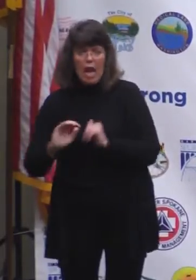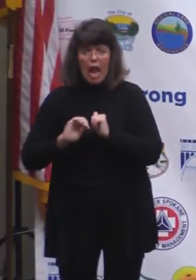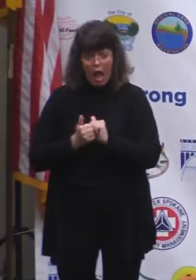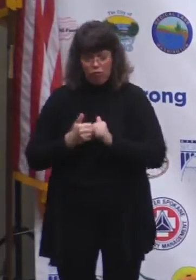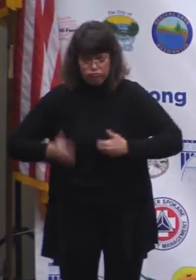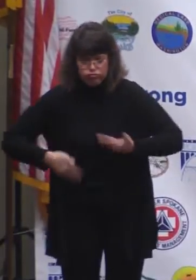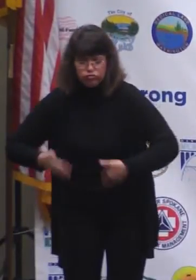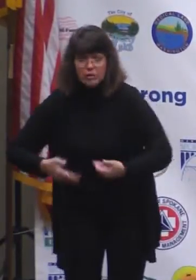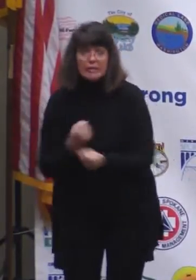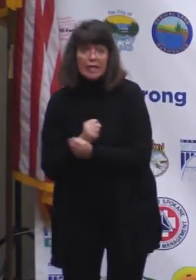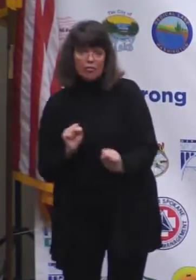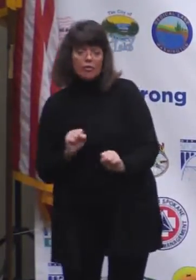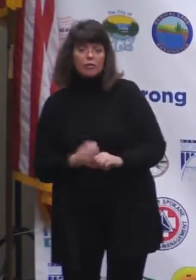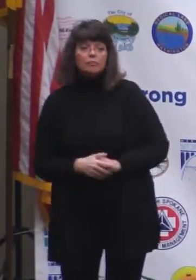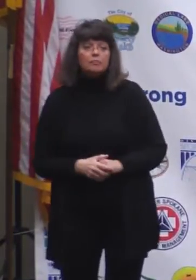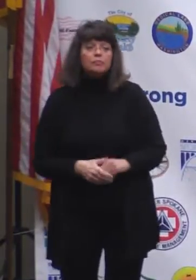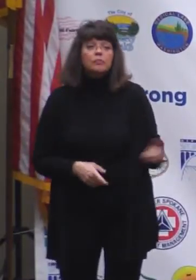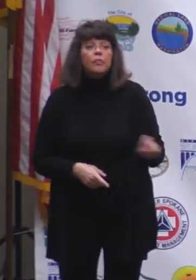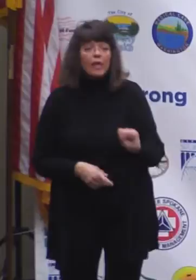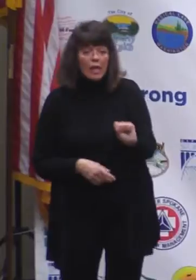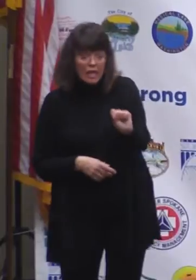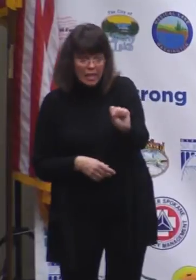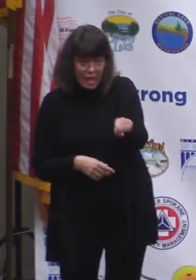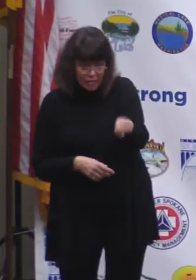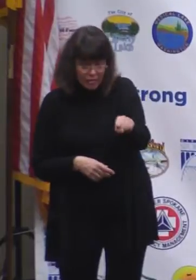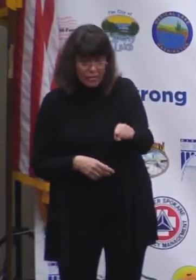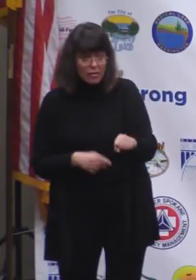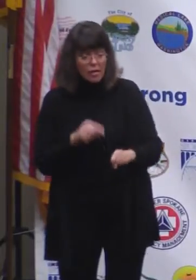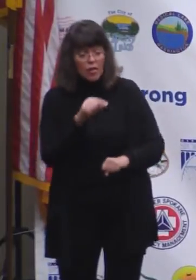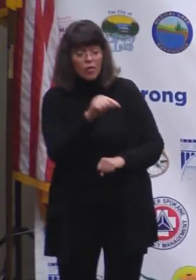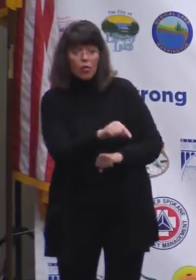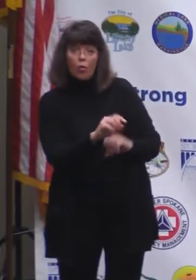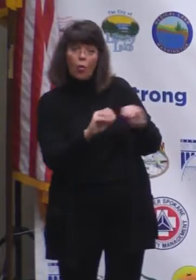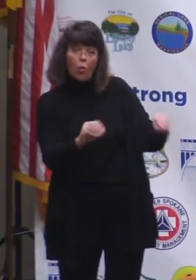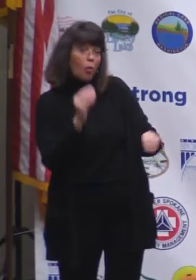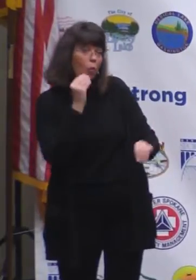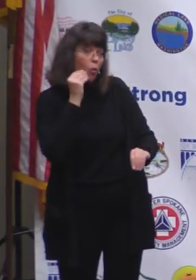Yes, we are encouraging our shelters to move to 24/7